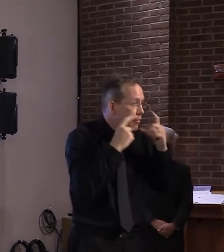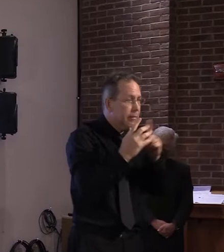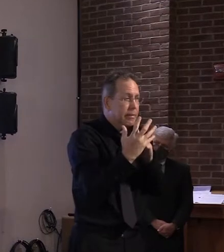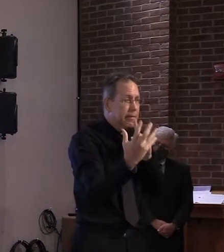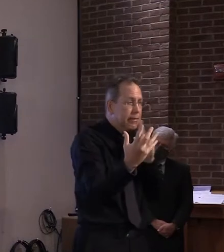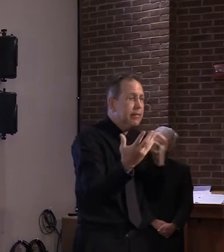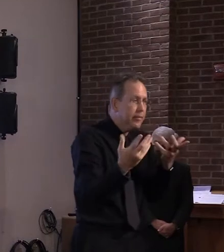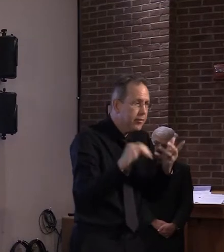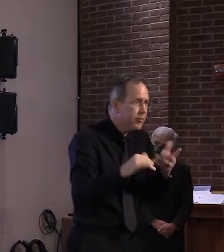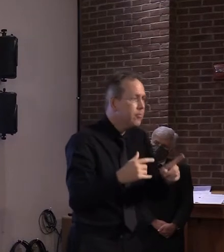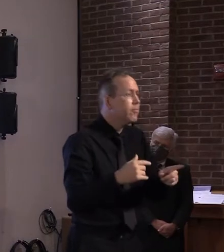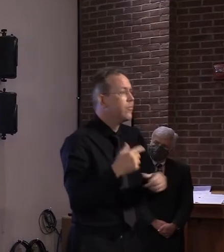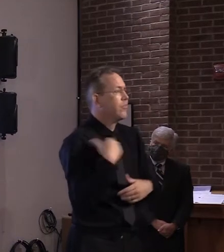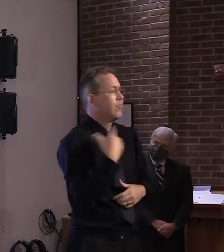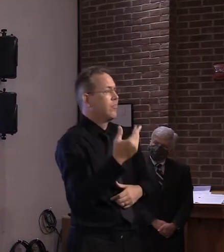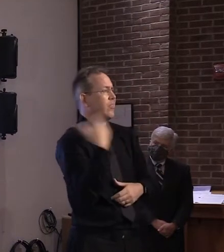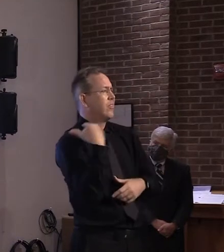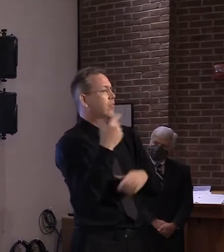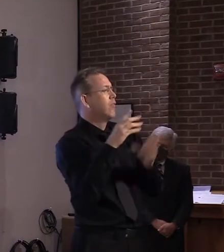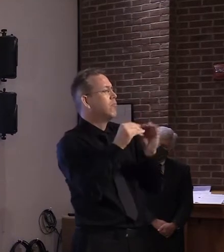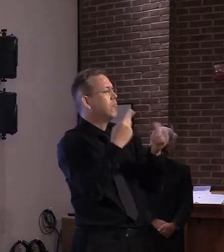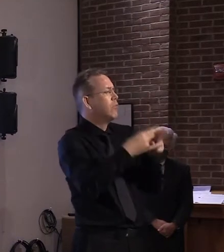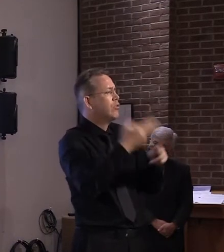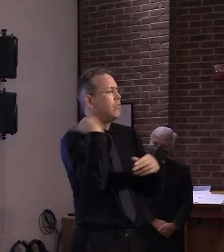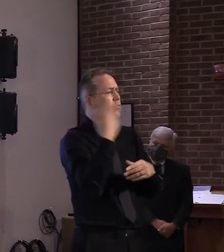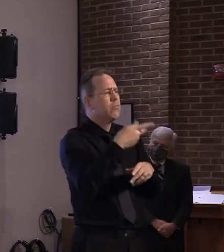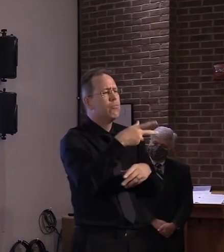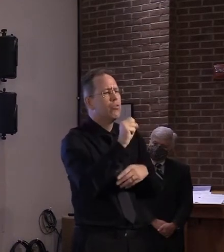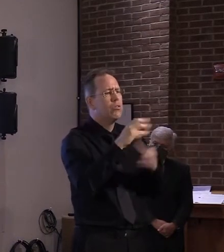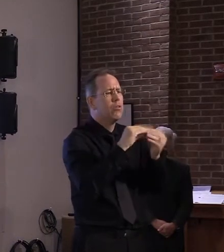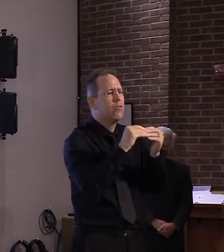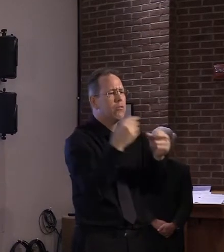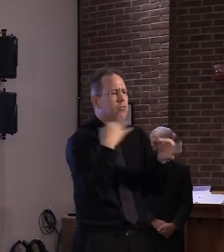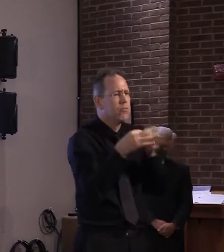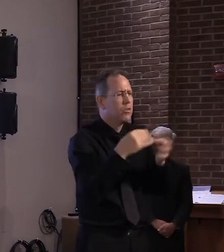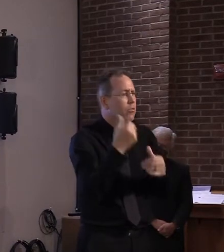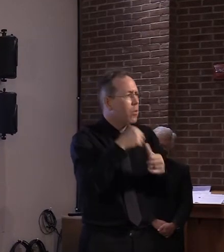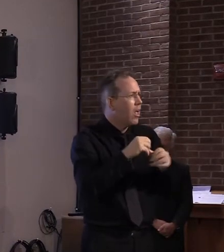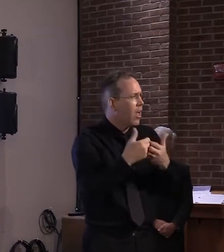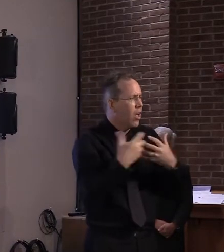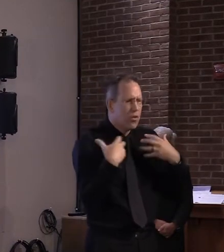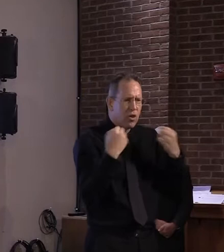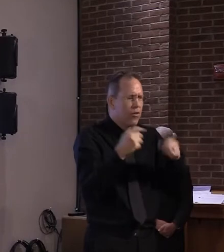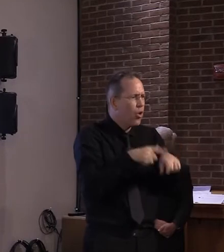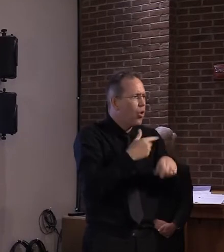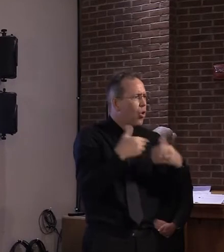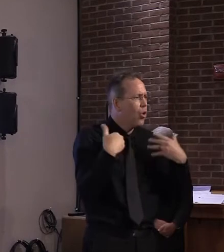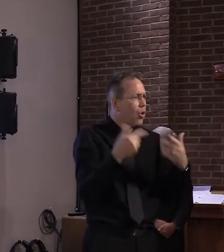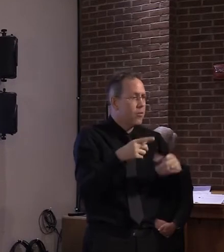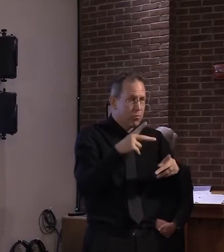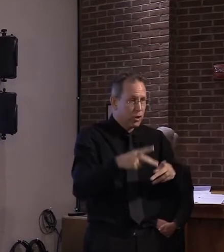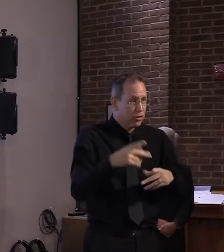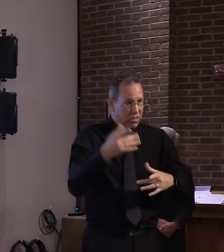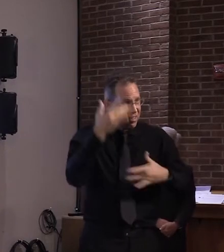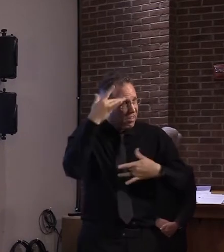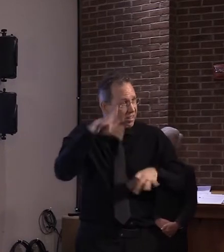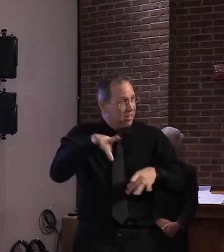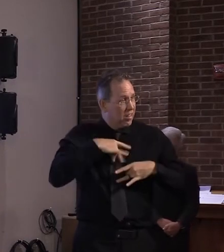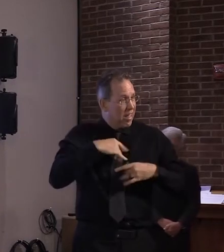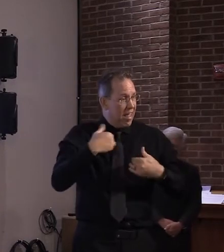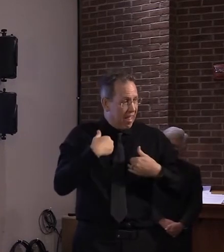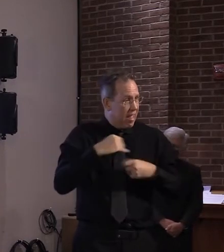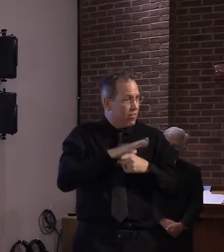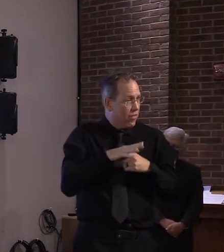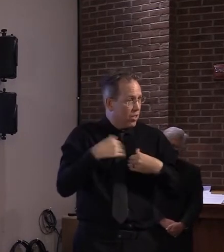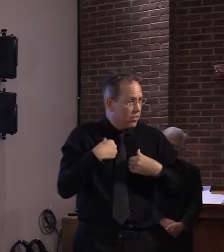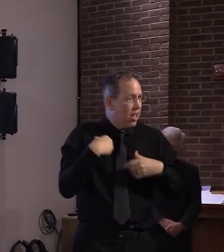is recovered. How is that defined? To meet that definition, you can do